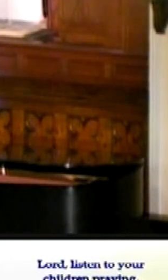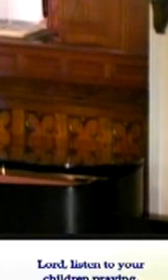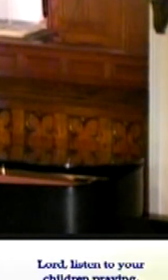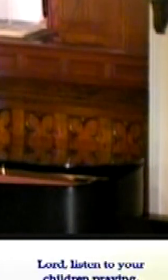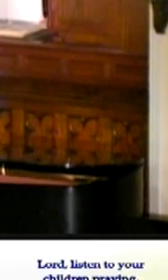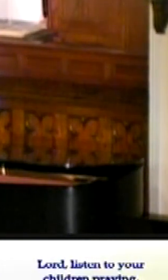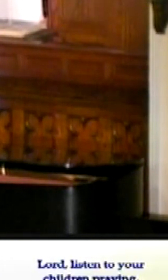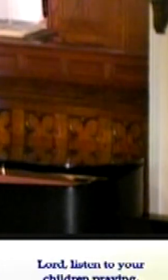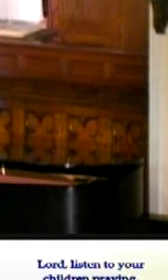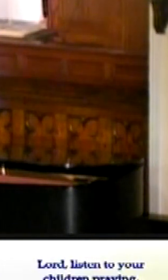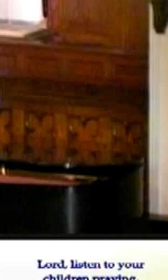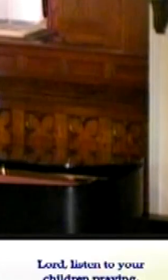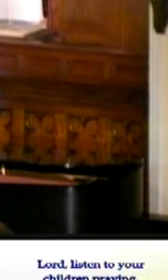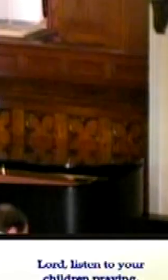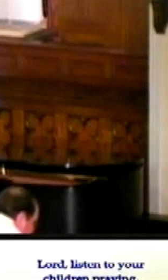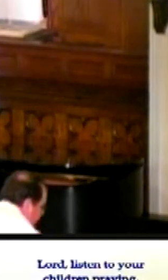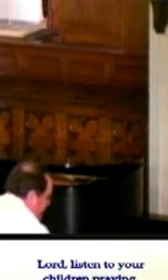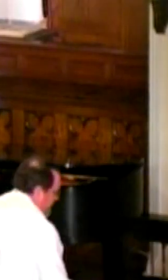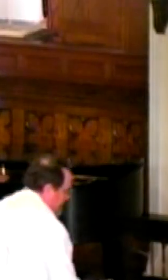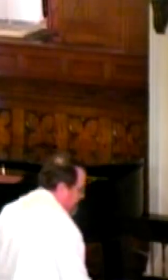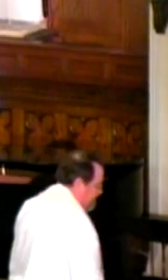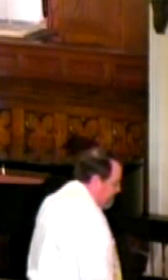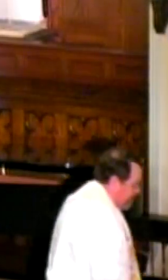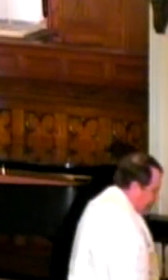send us grace.